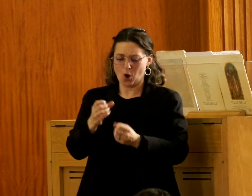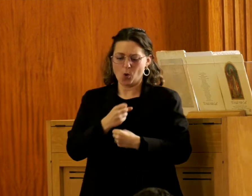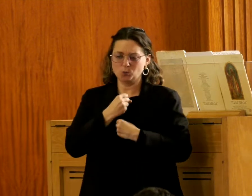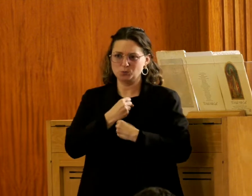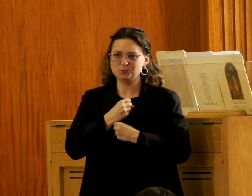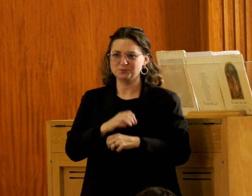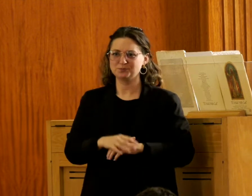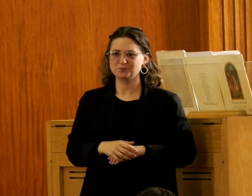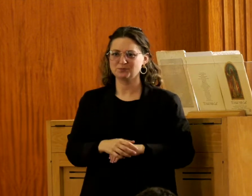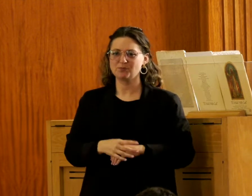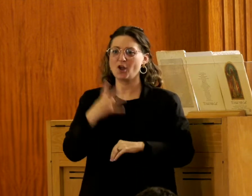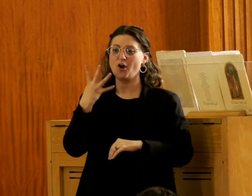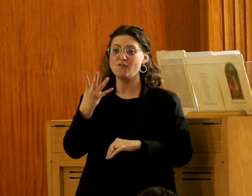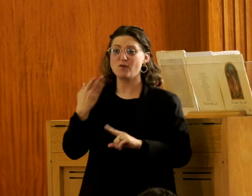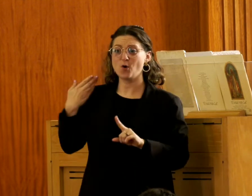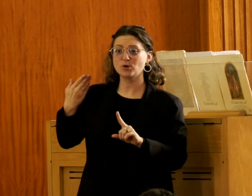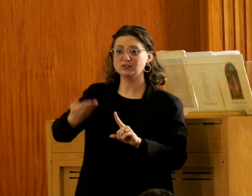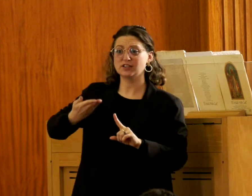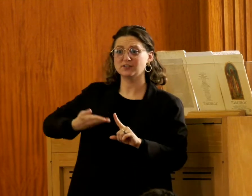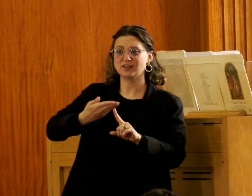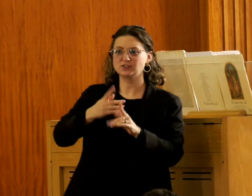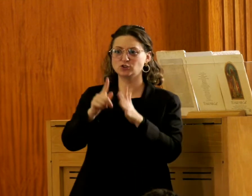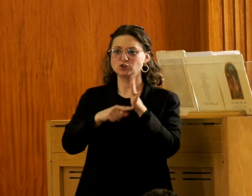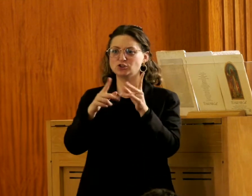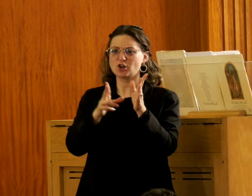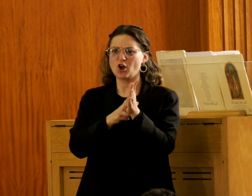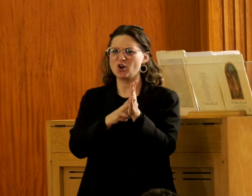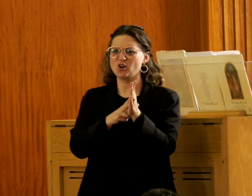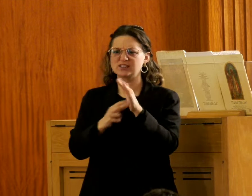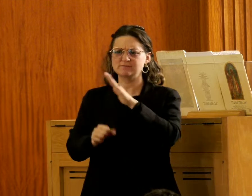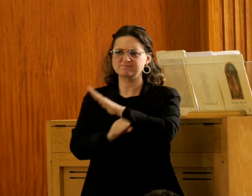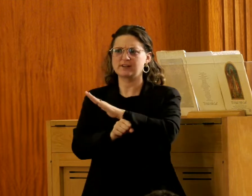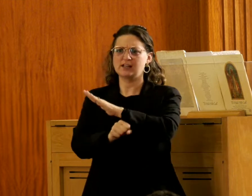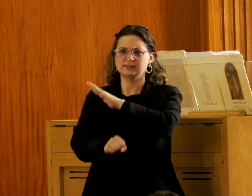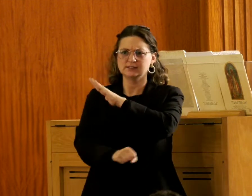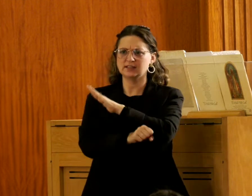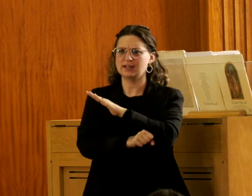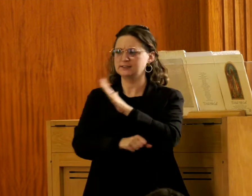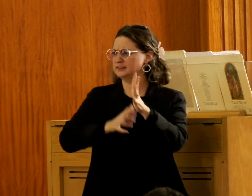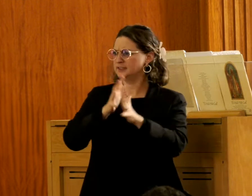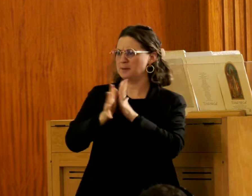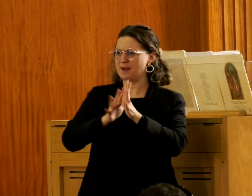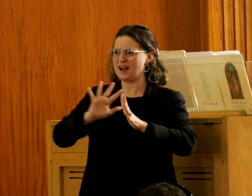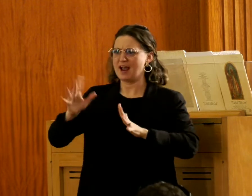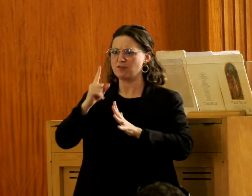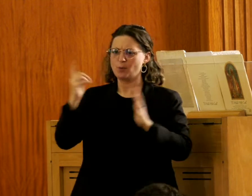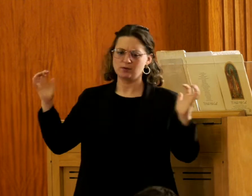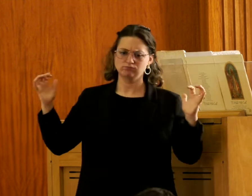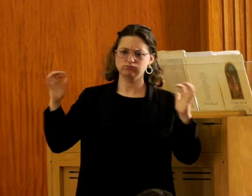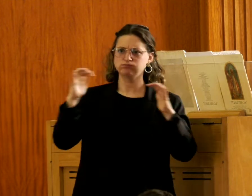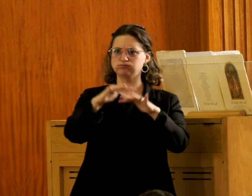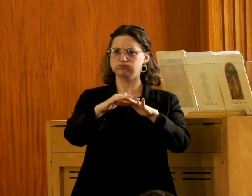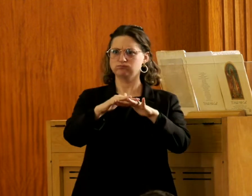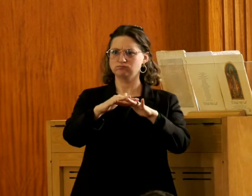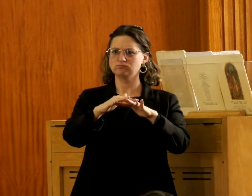4 generations, Joan has been the linchpin that brought everyone together.